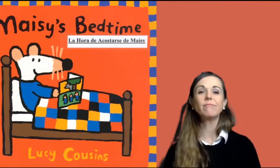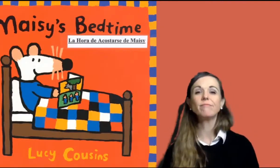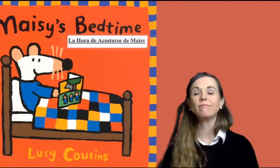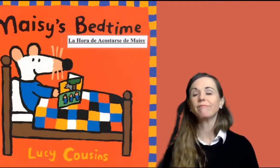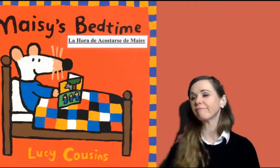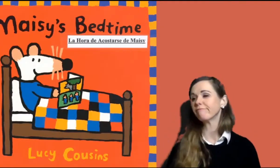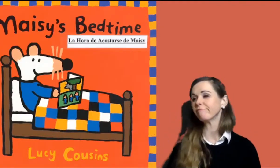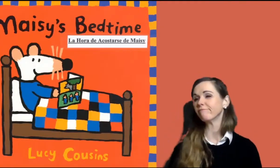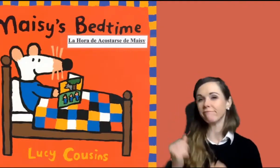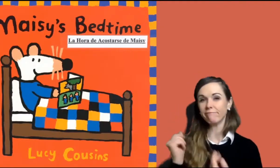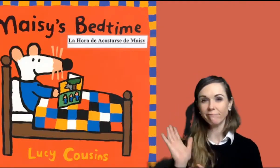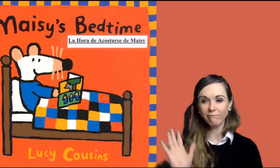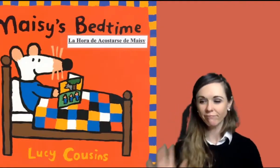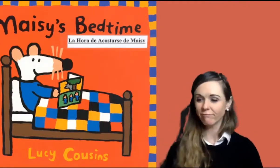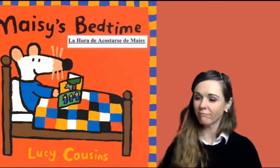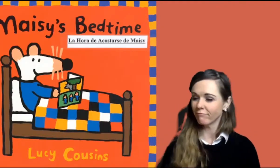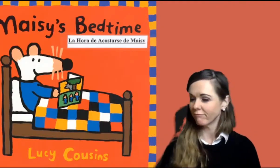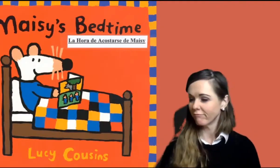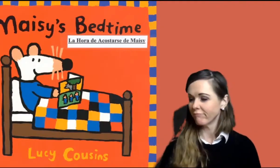Cousins.